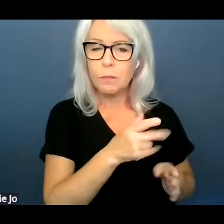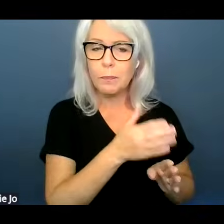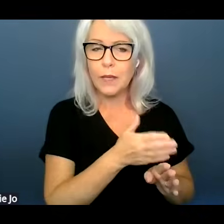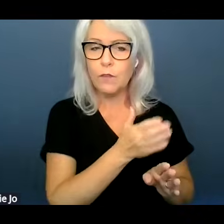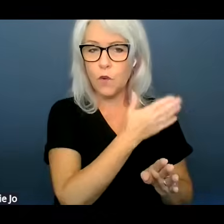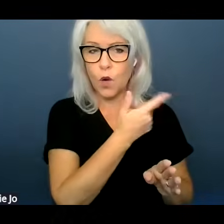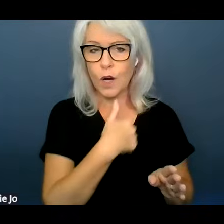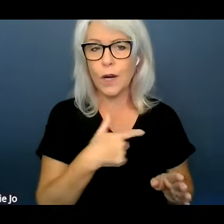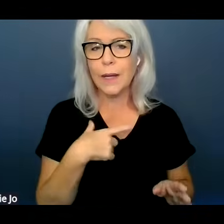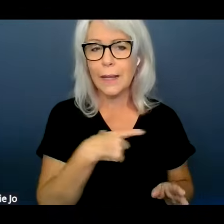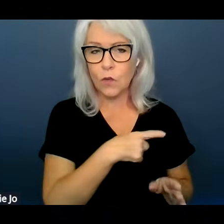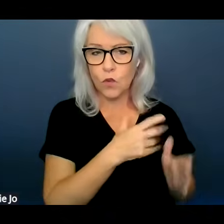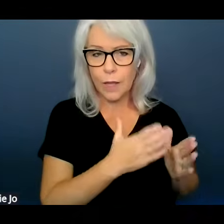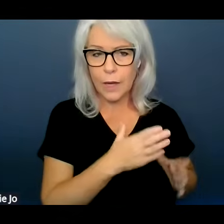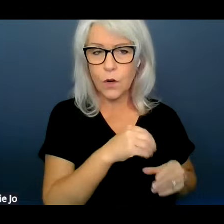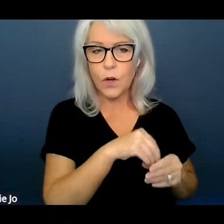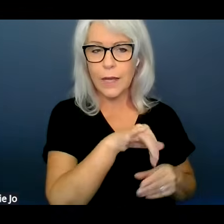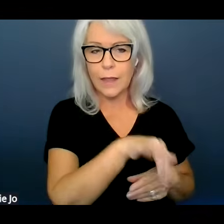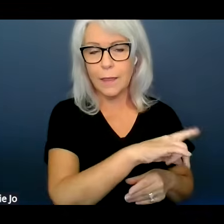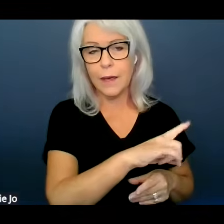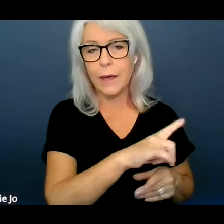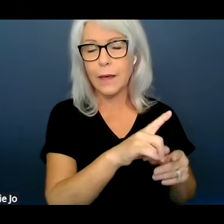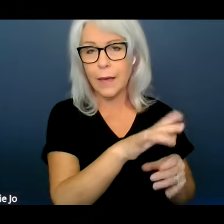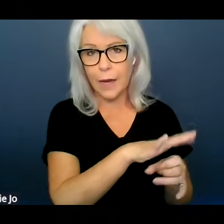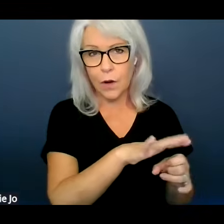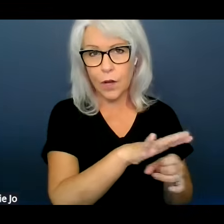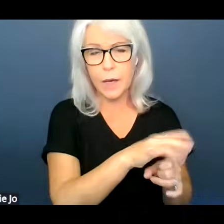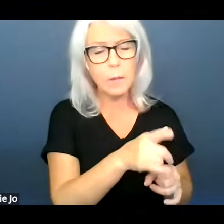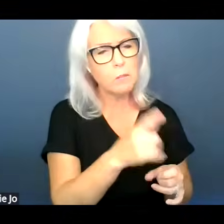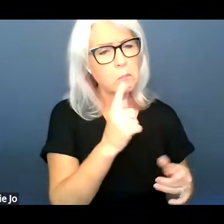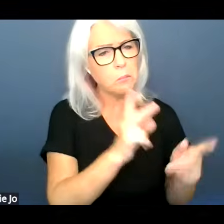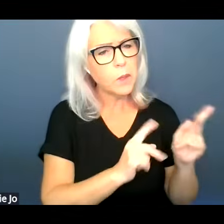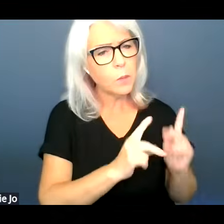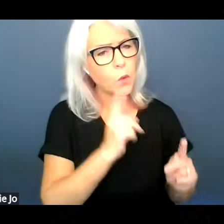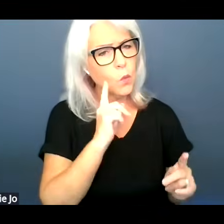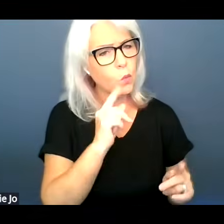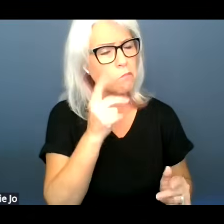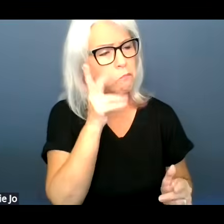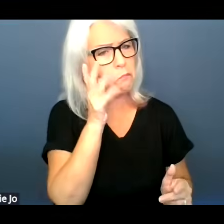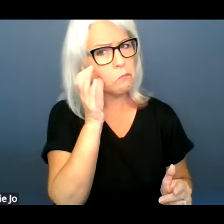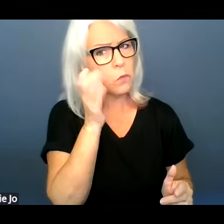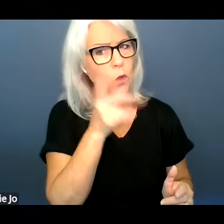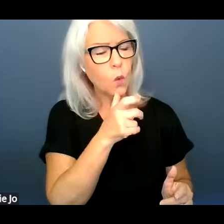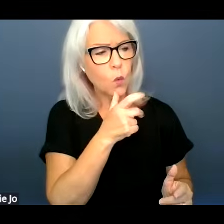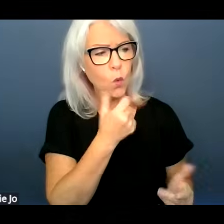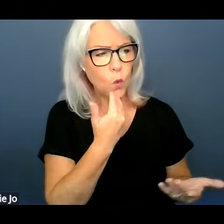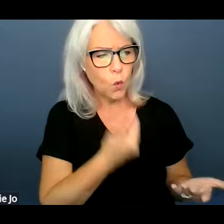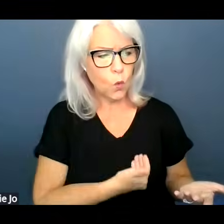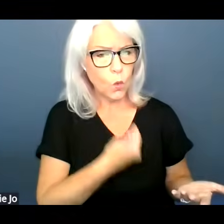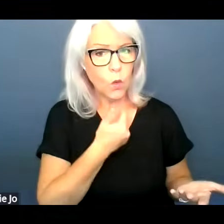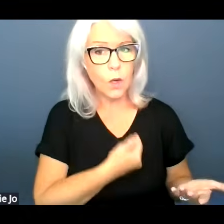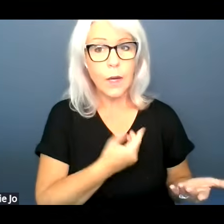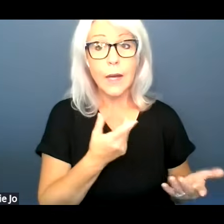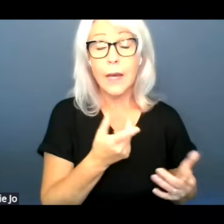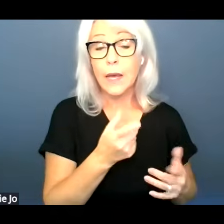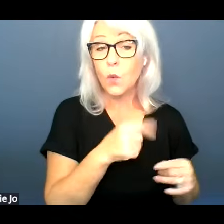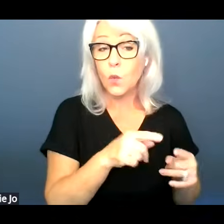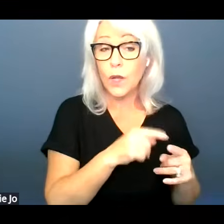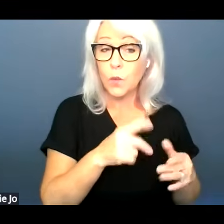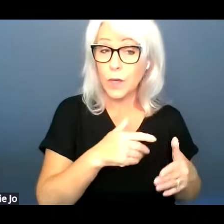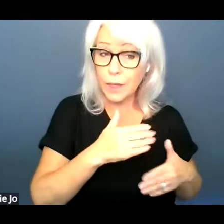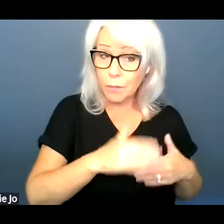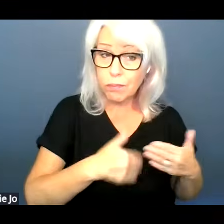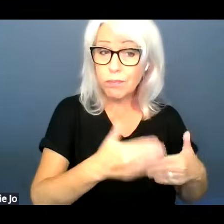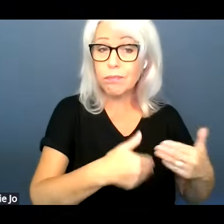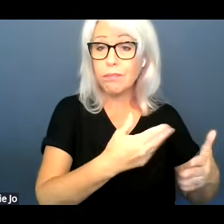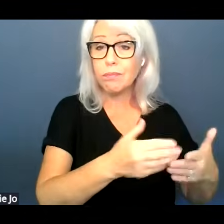know me, they remember me. Two, once we got going and we had people in these communities and events,